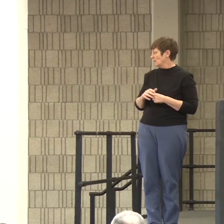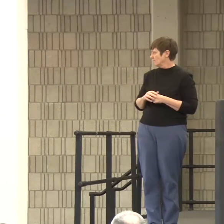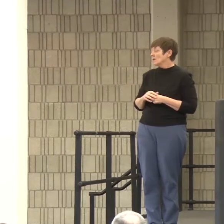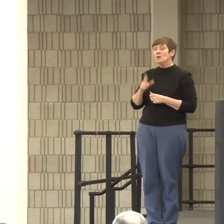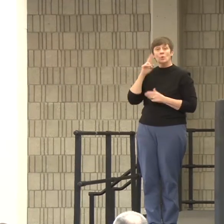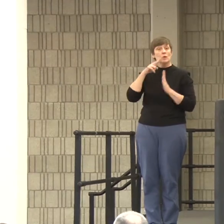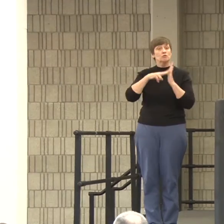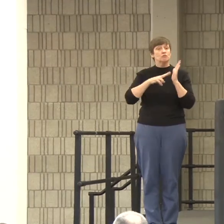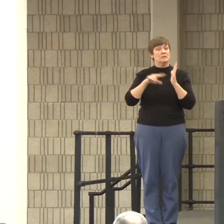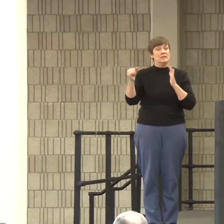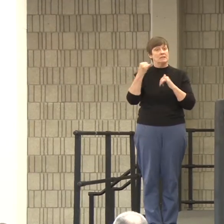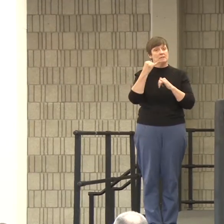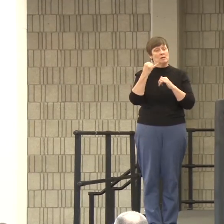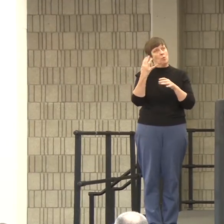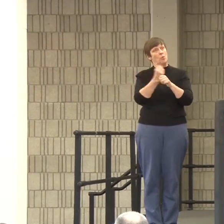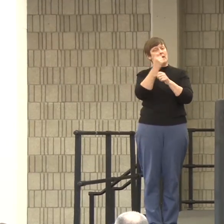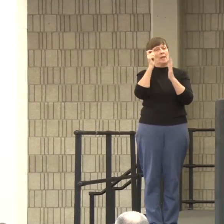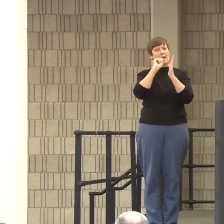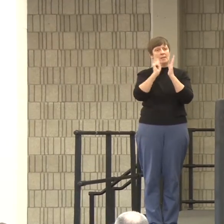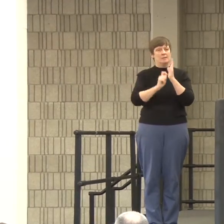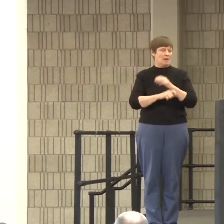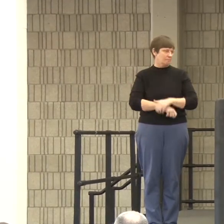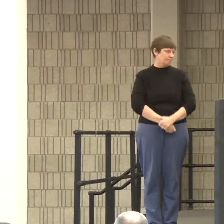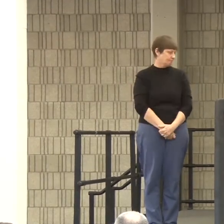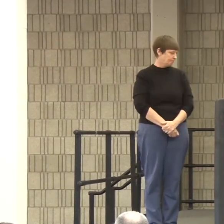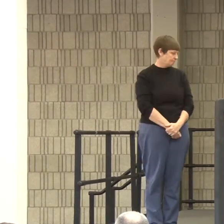he's going to be reading his winning essay.